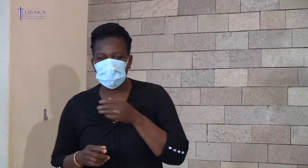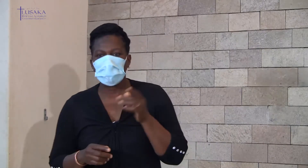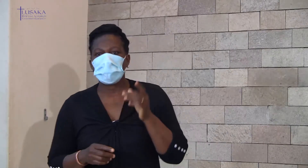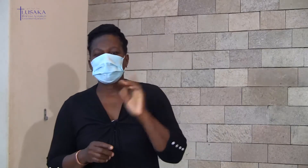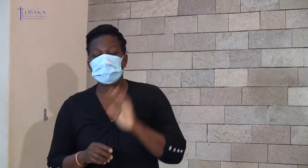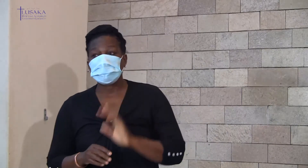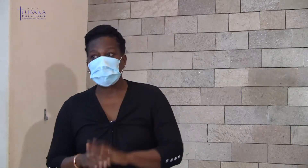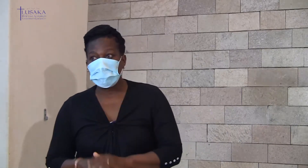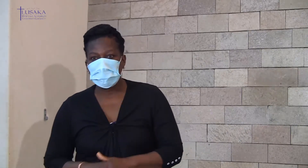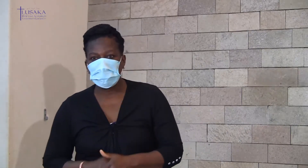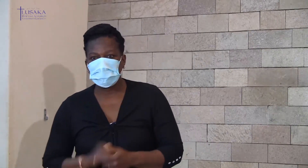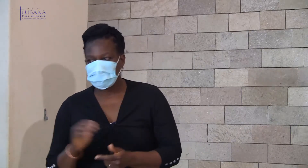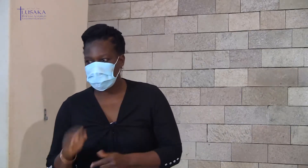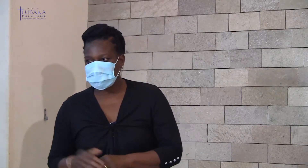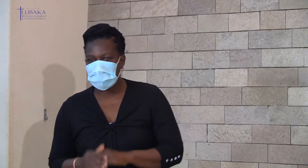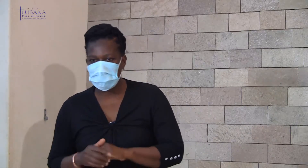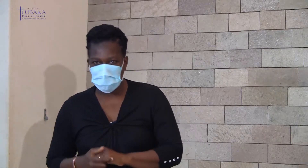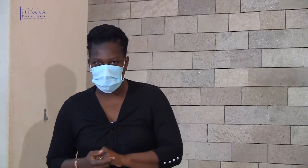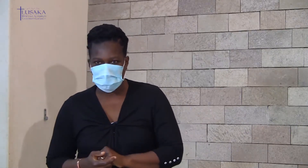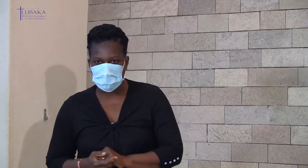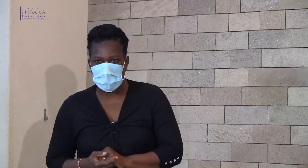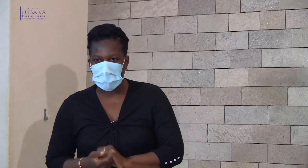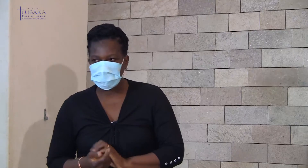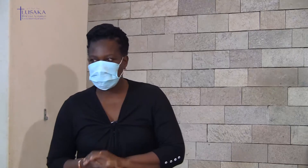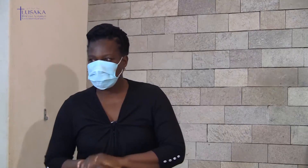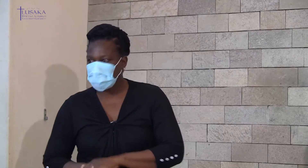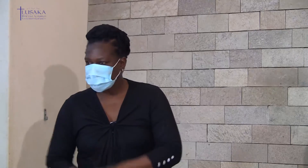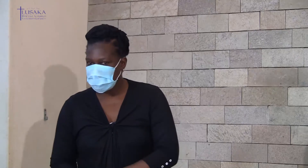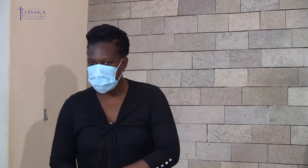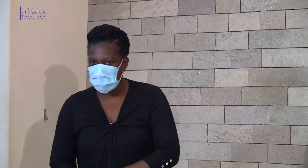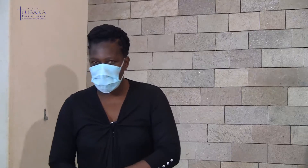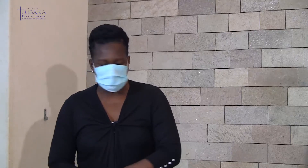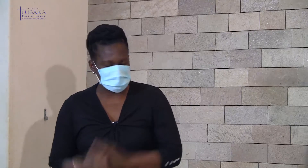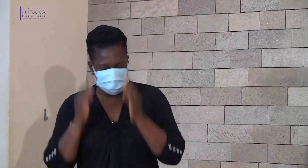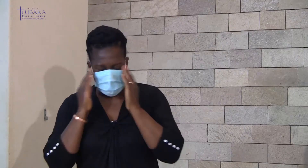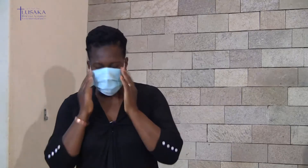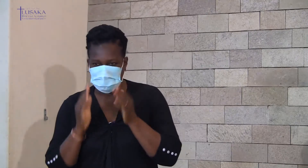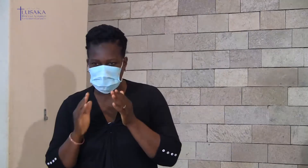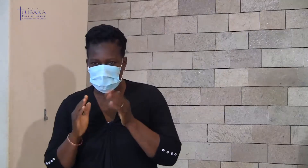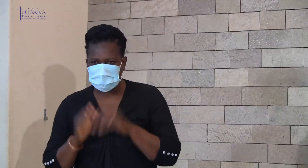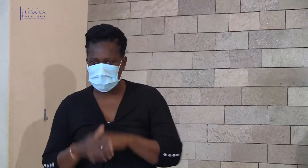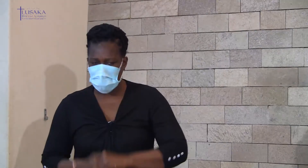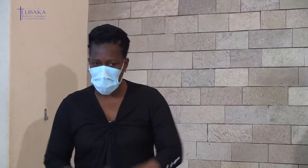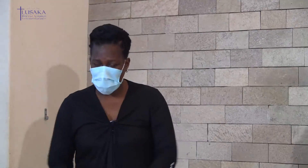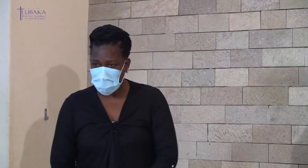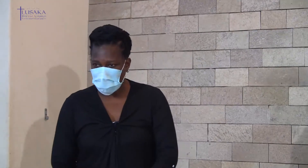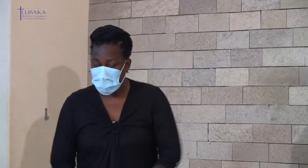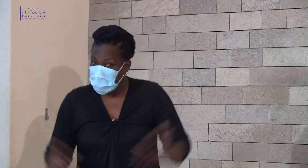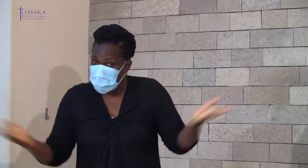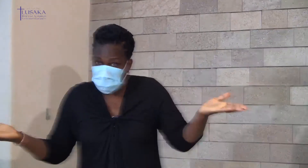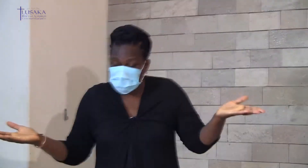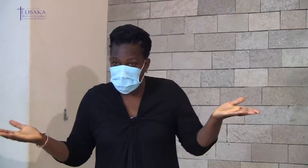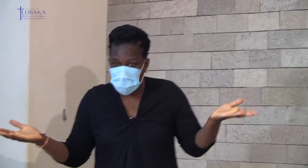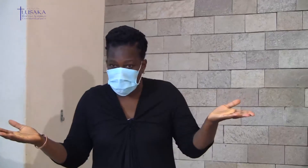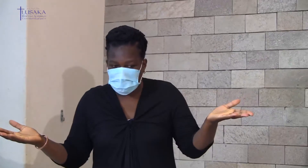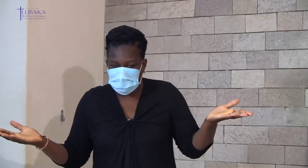news which angel Gabriel told Mary. And so Joseph was disturbed, said, "How come you